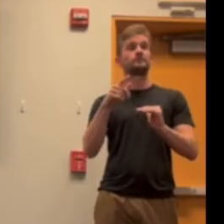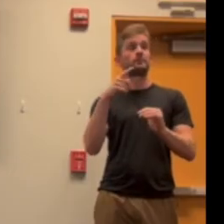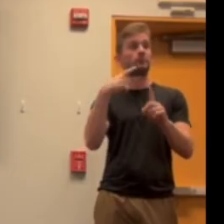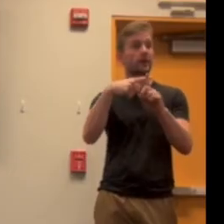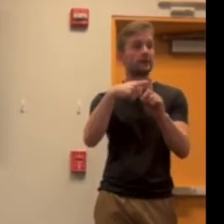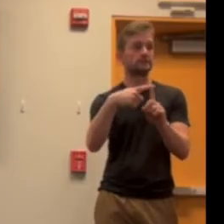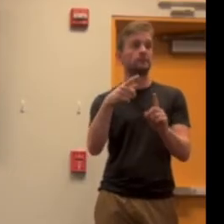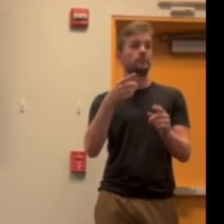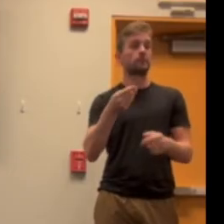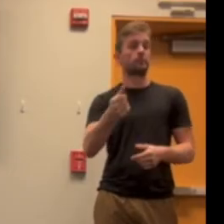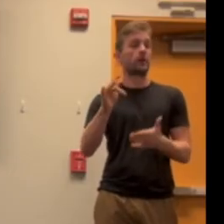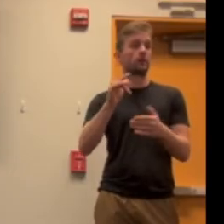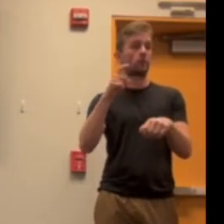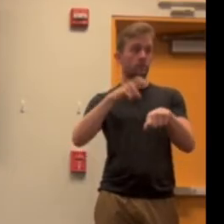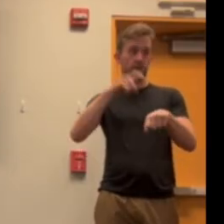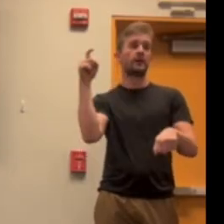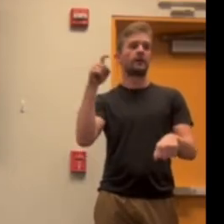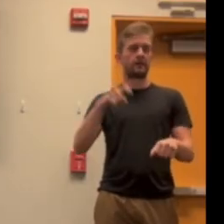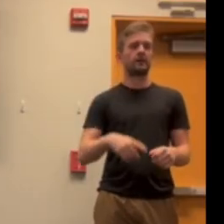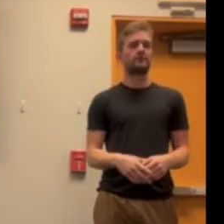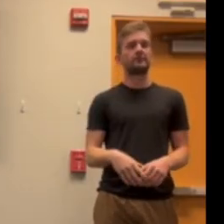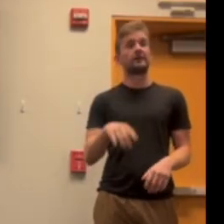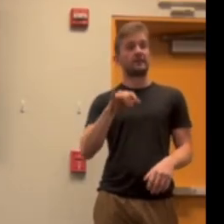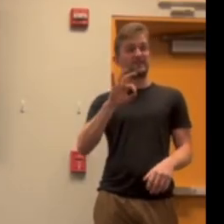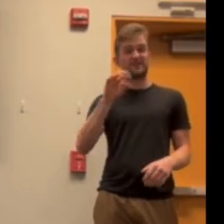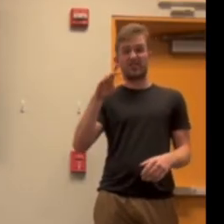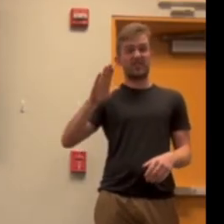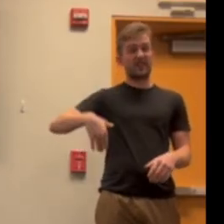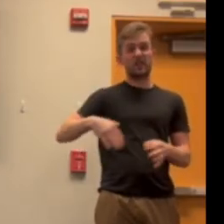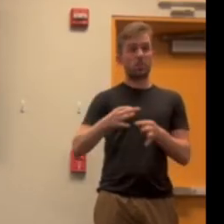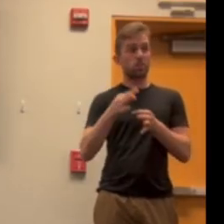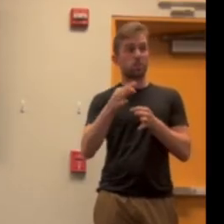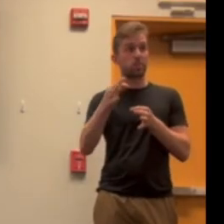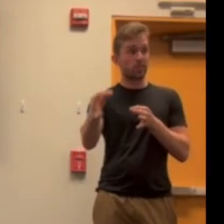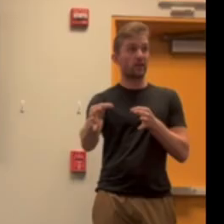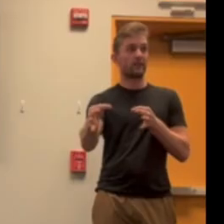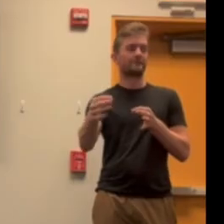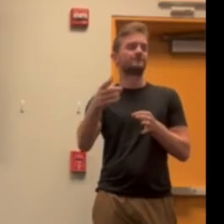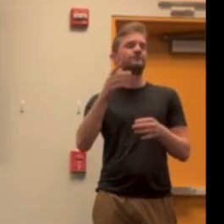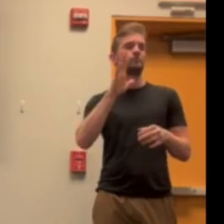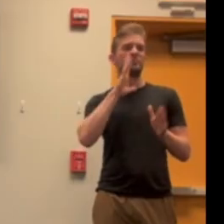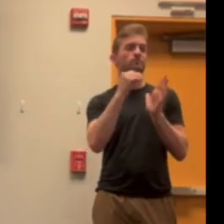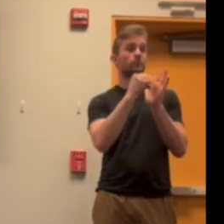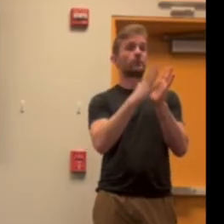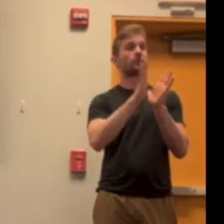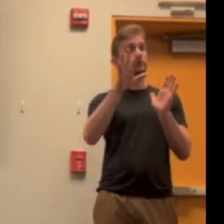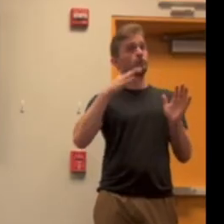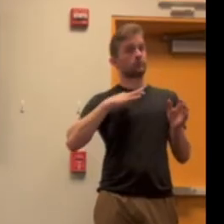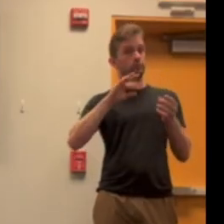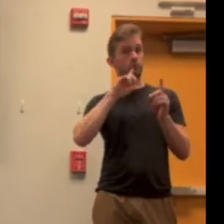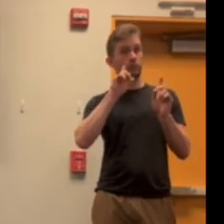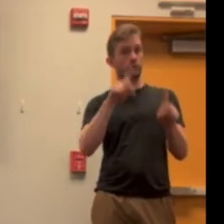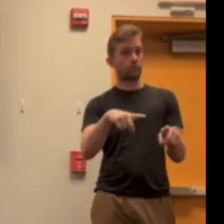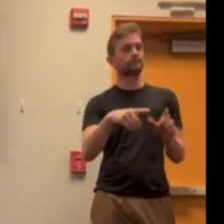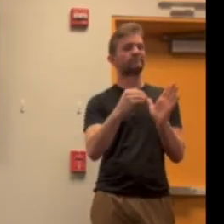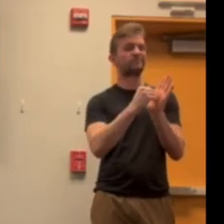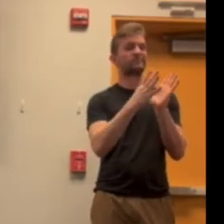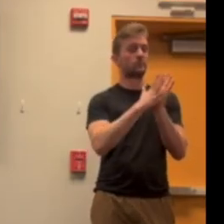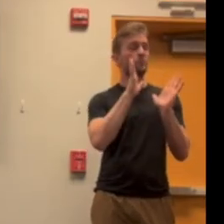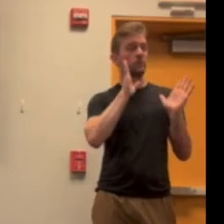it's 30 days late, then it goes on your credit report, and it stays on there for a long time, 2 years. So it's really hard to come